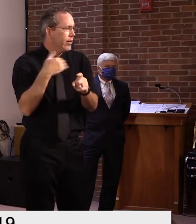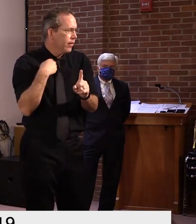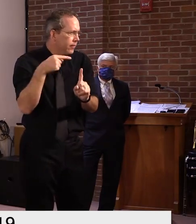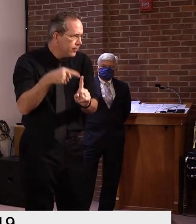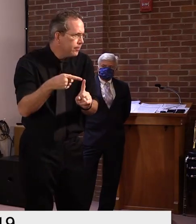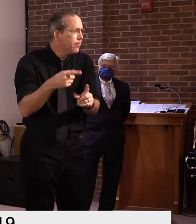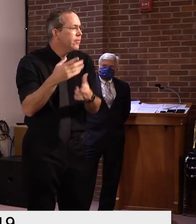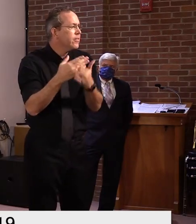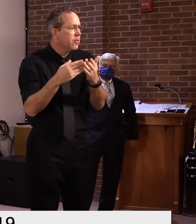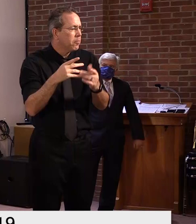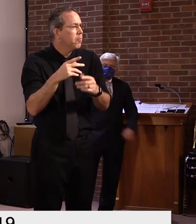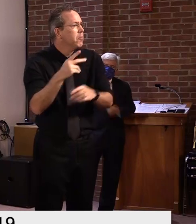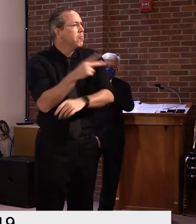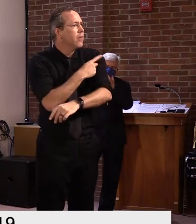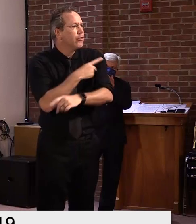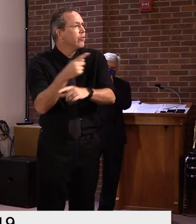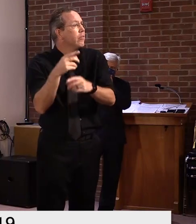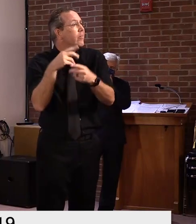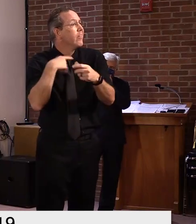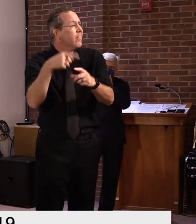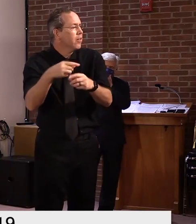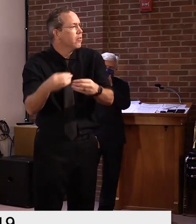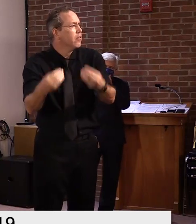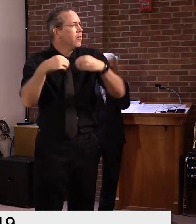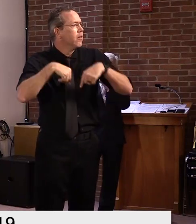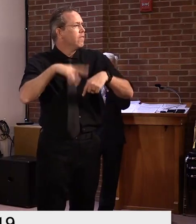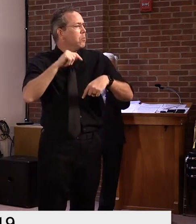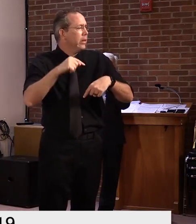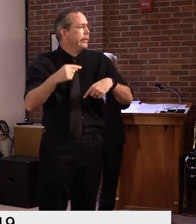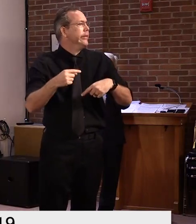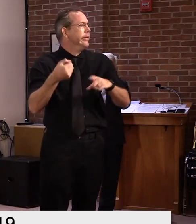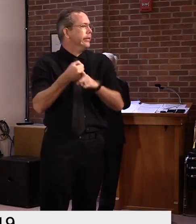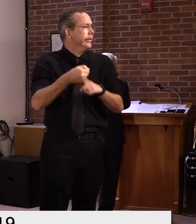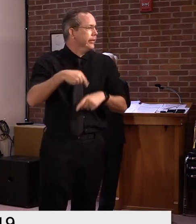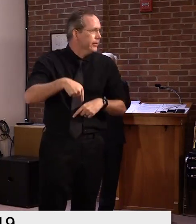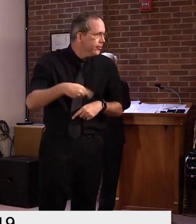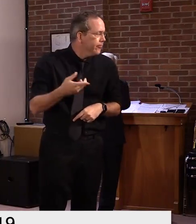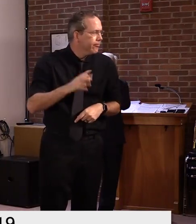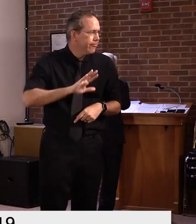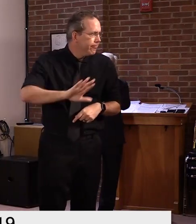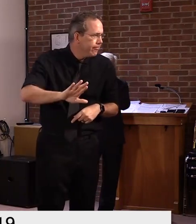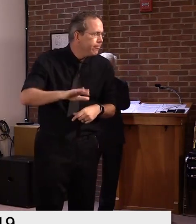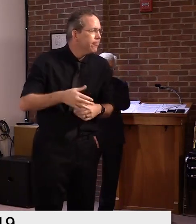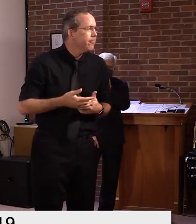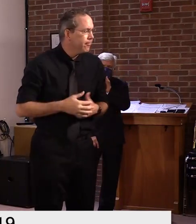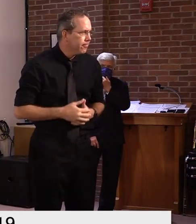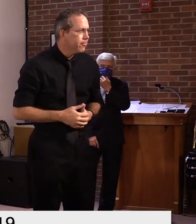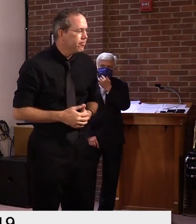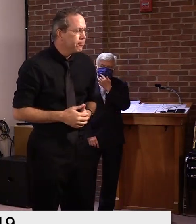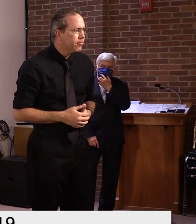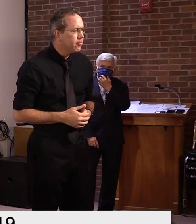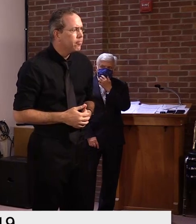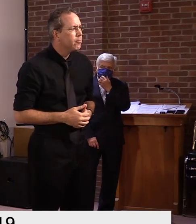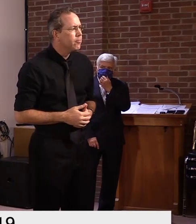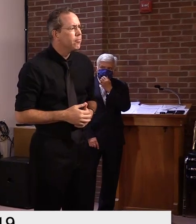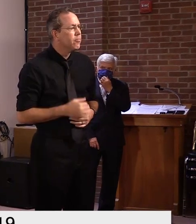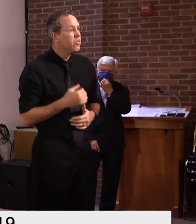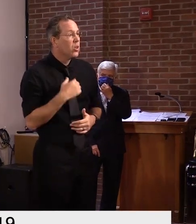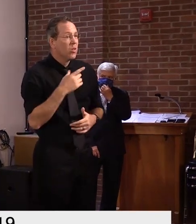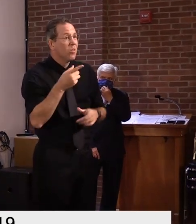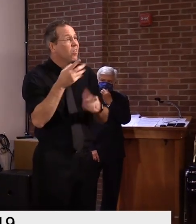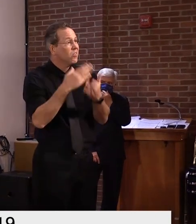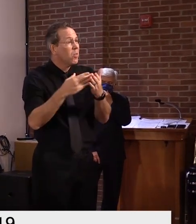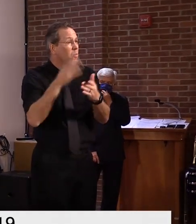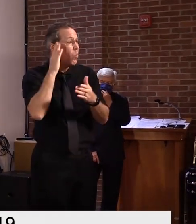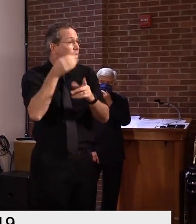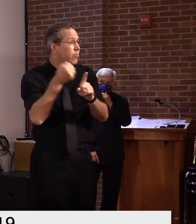our hospitals. But I would ask Commissioner Pichek, I don't know what information was utilized for the